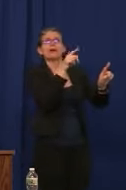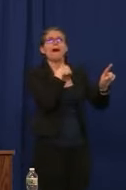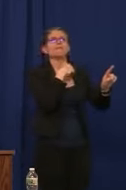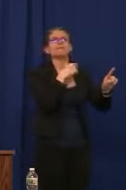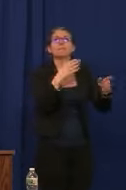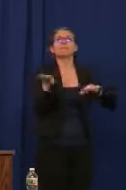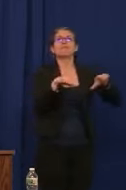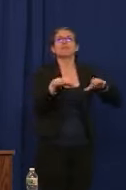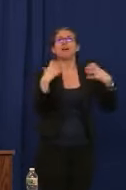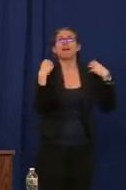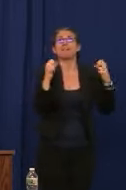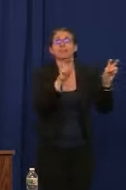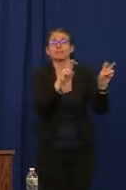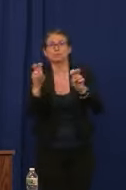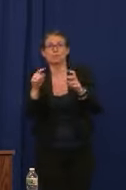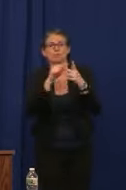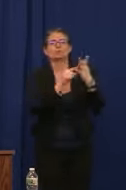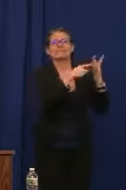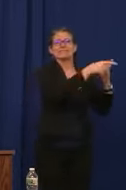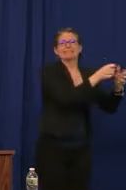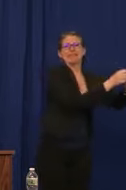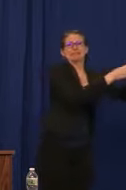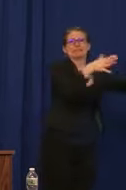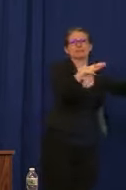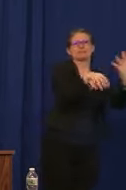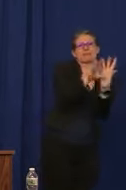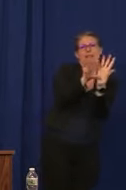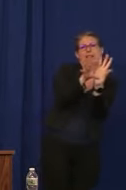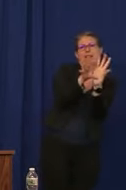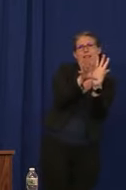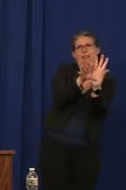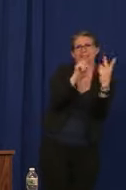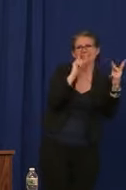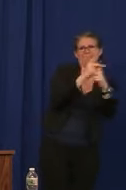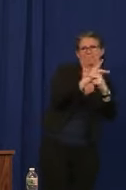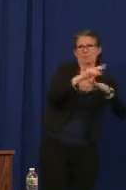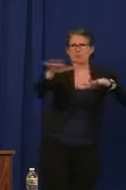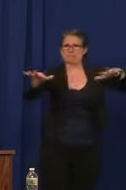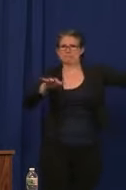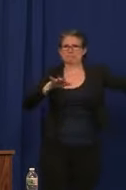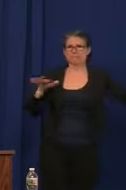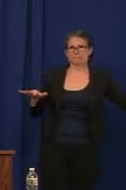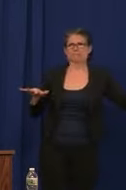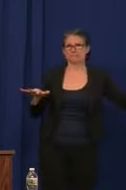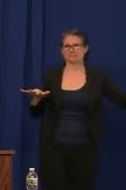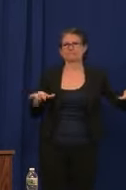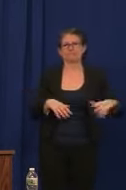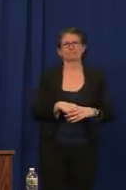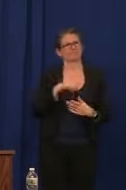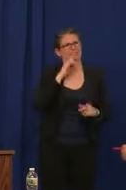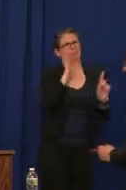time and let you listen to Commissioner Lambrew on that as well. She's deeply involved in it. Thank you.